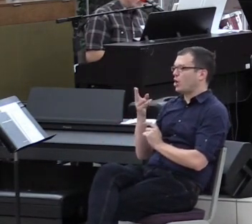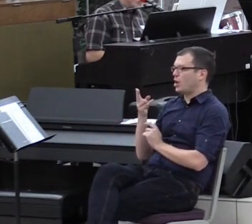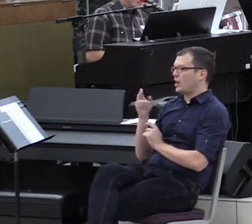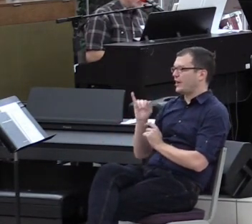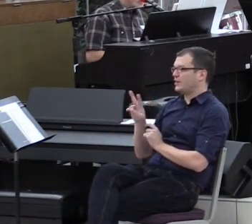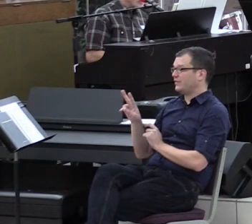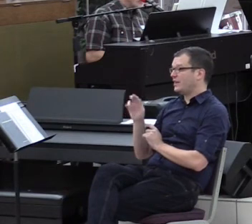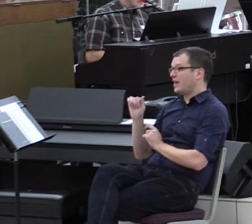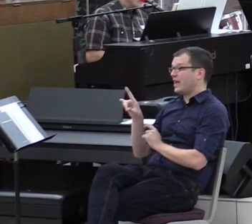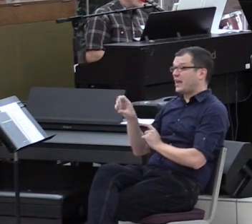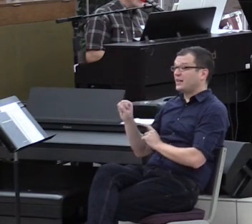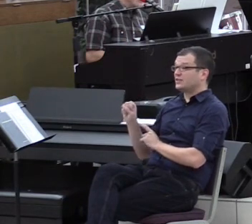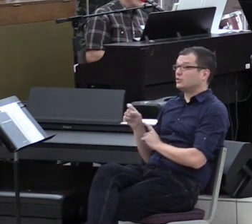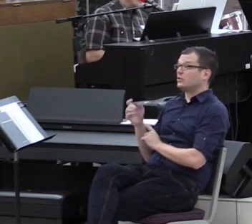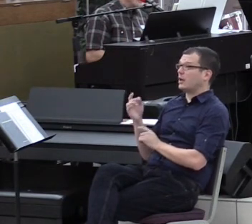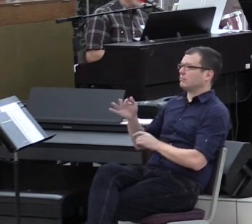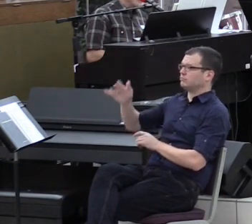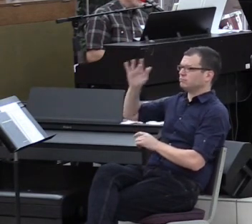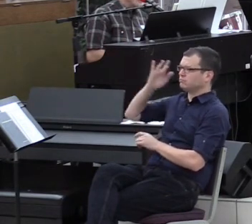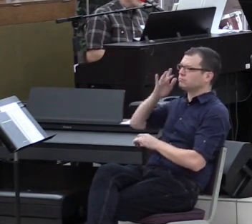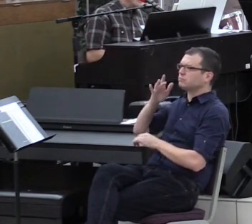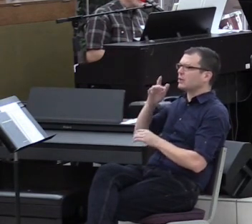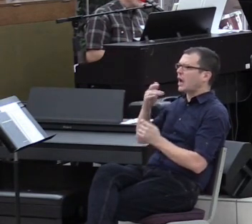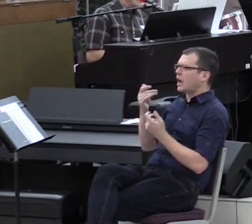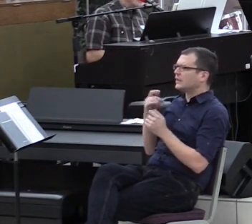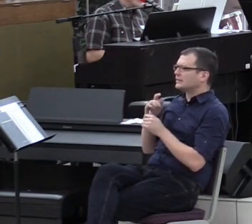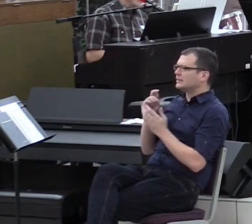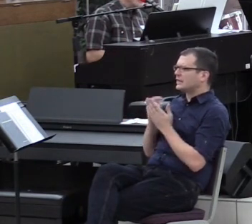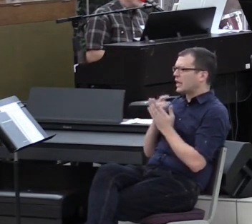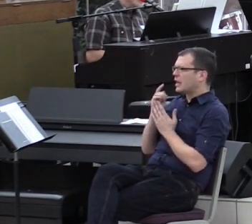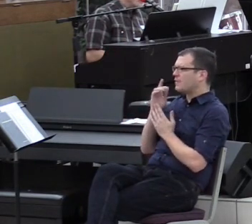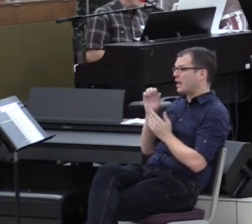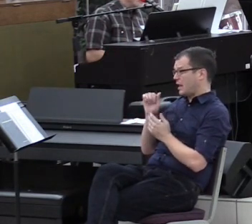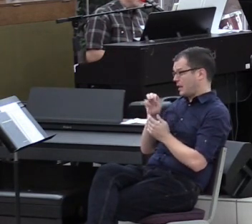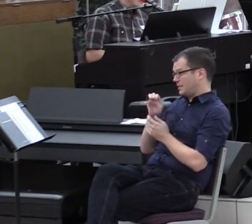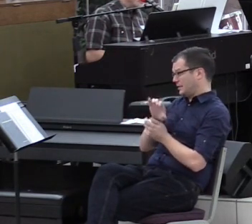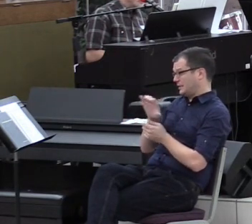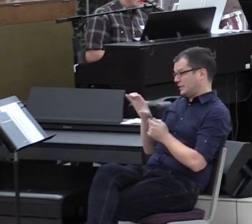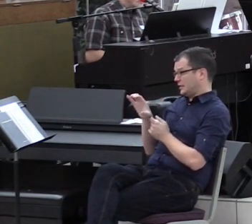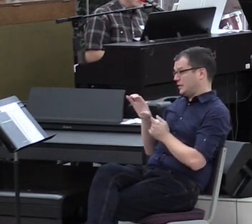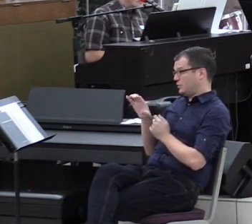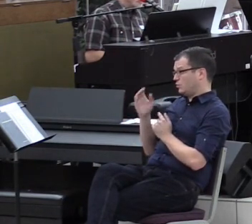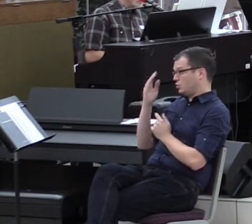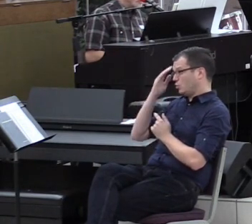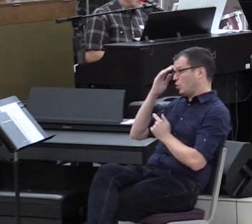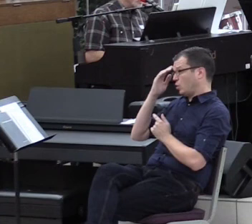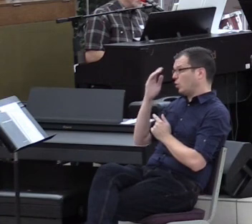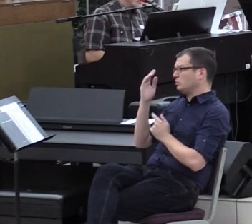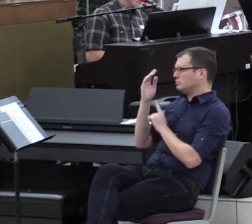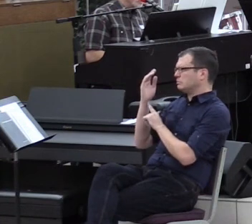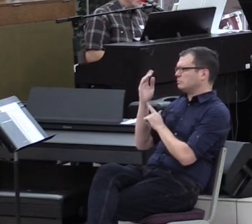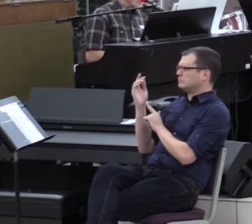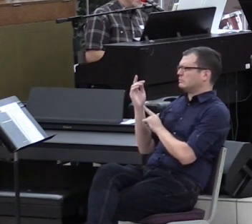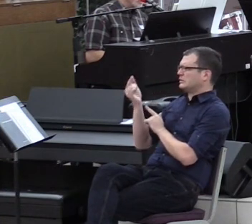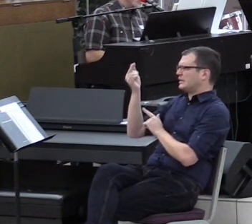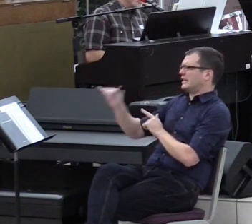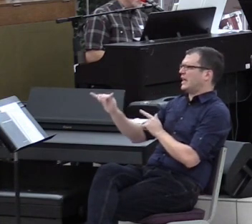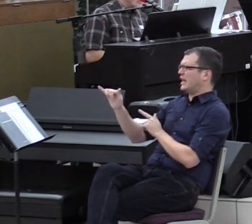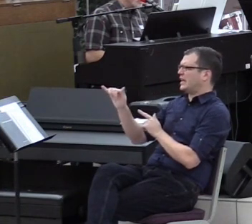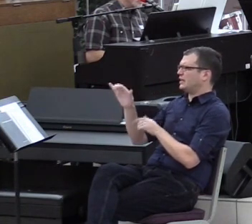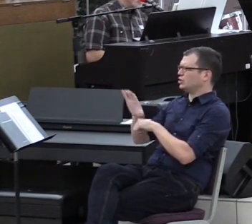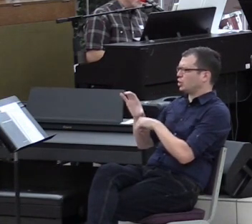There was a time where MCC was known as the gay church, the church with